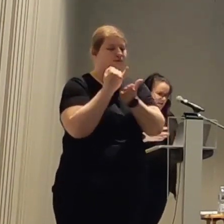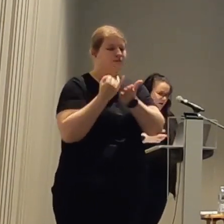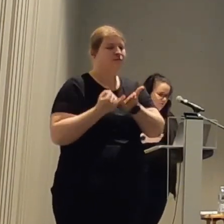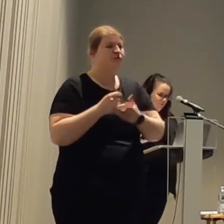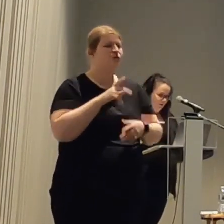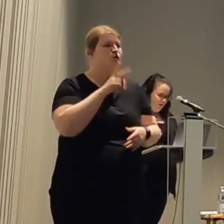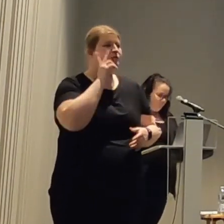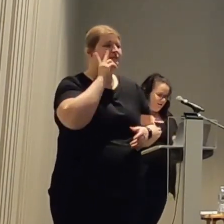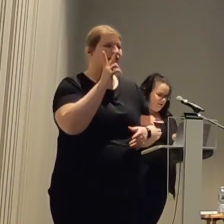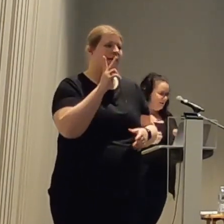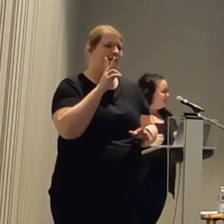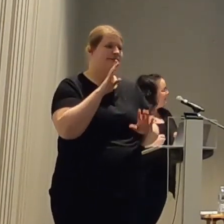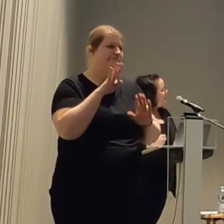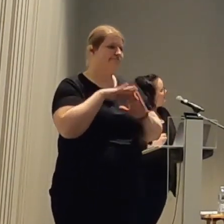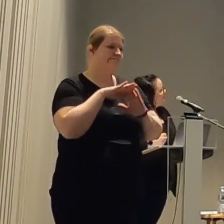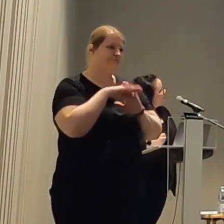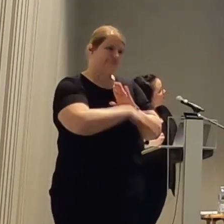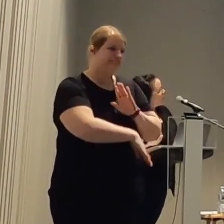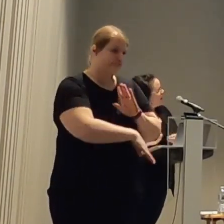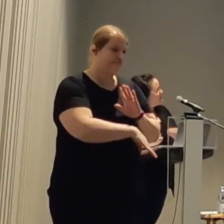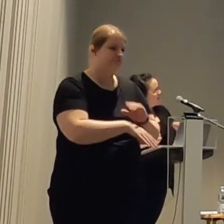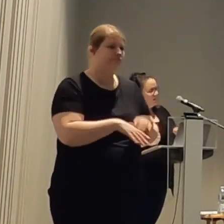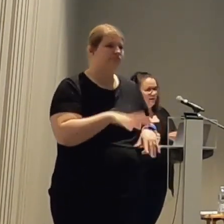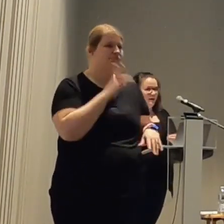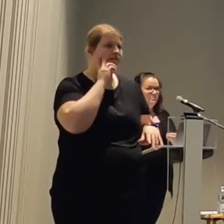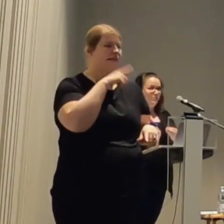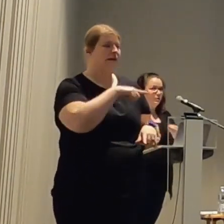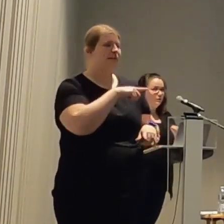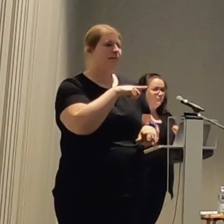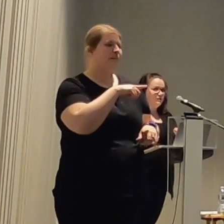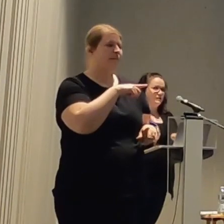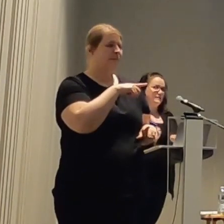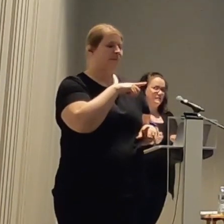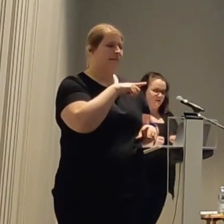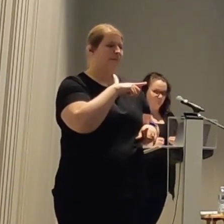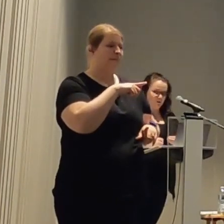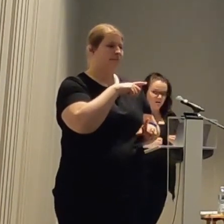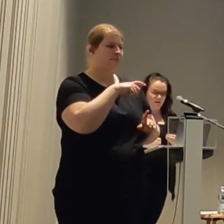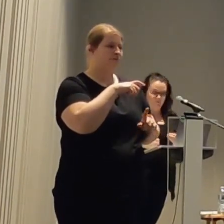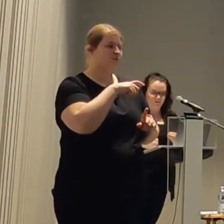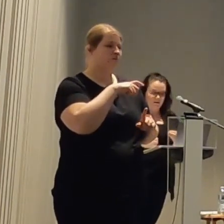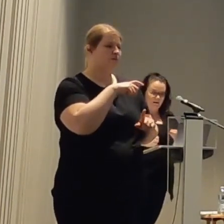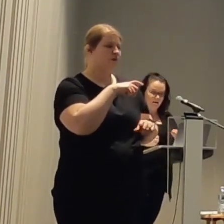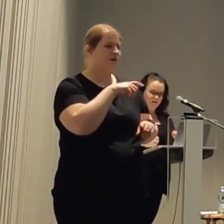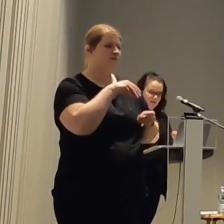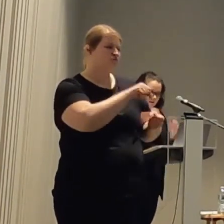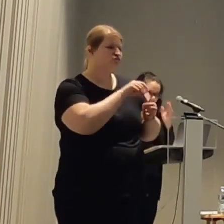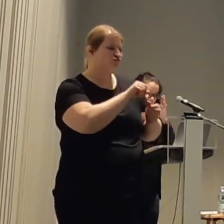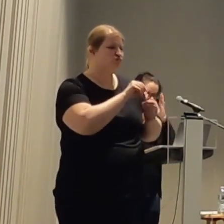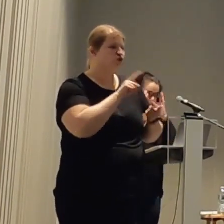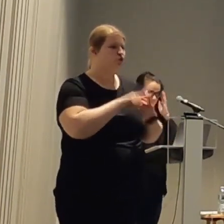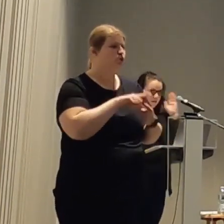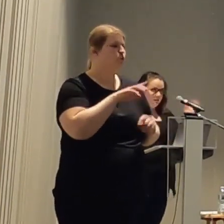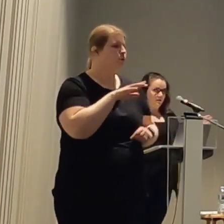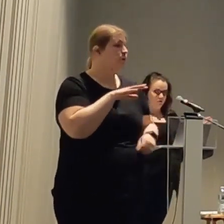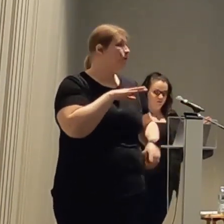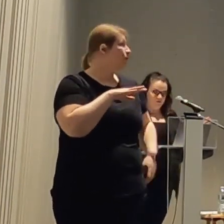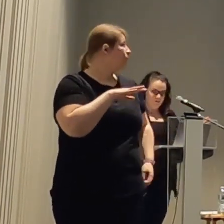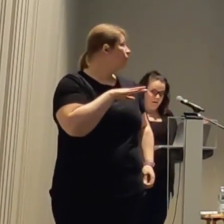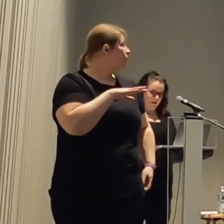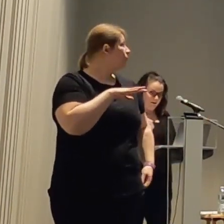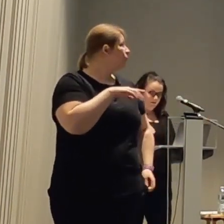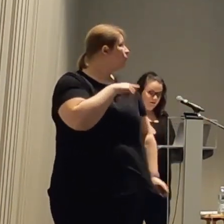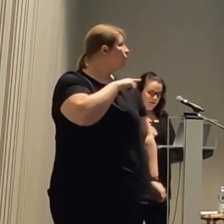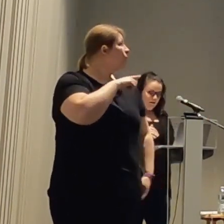see his downfall. We see him harassing a bull, which is a symbol of the